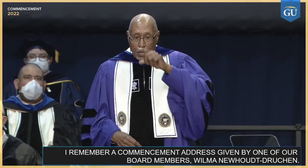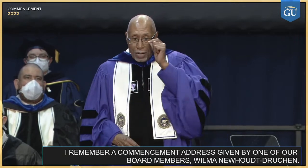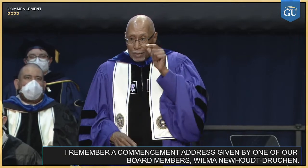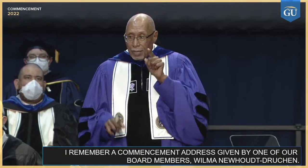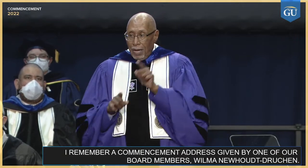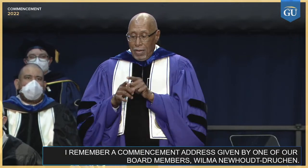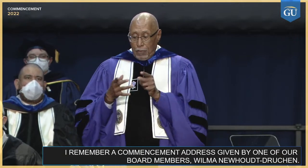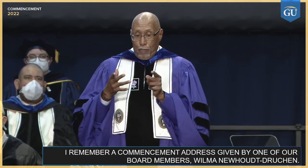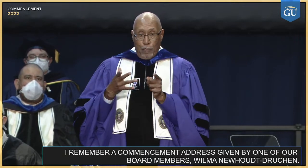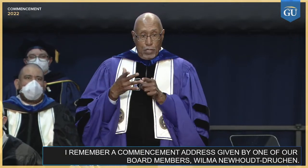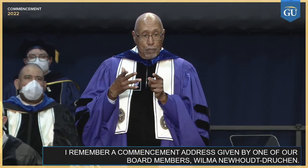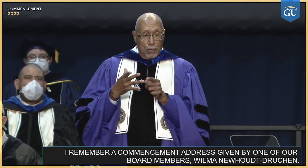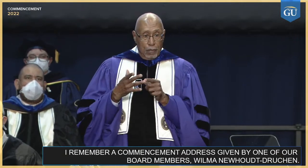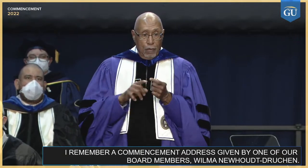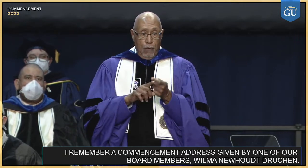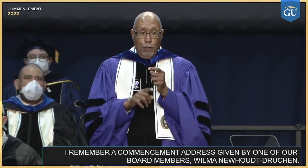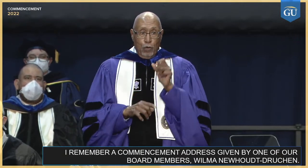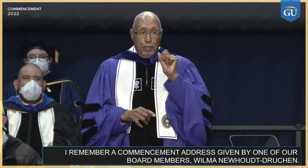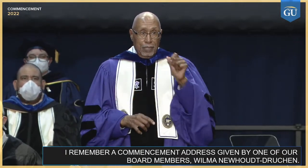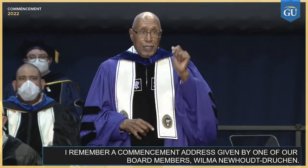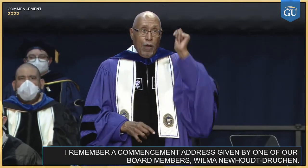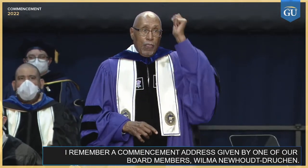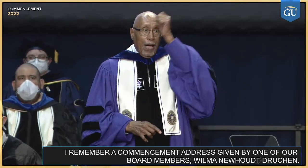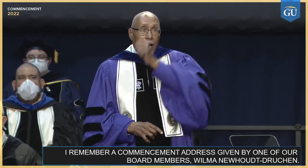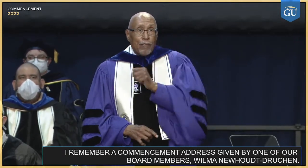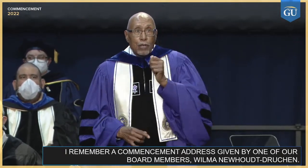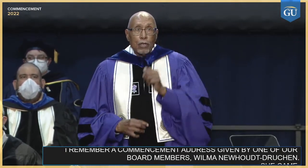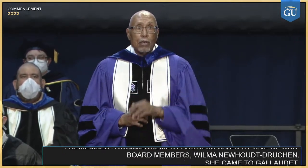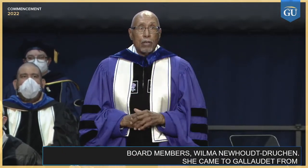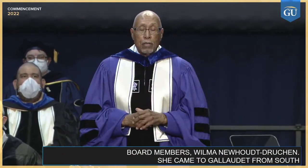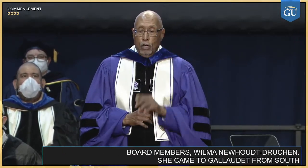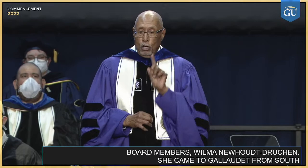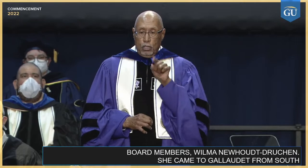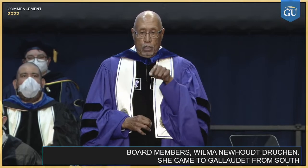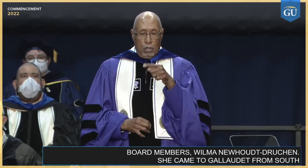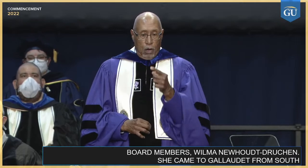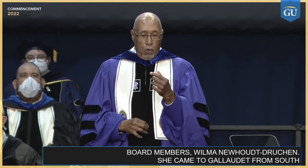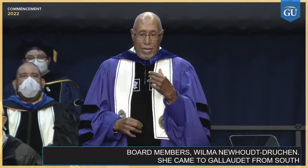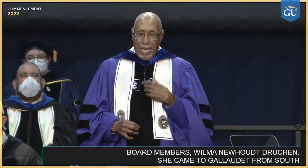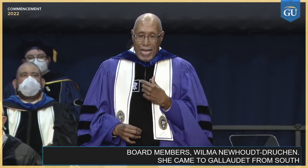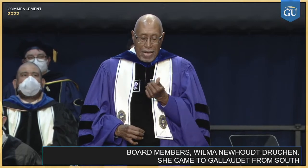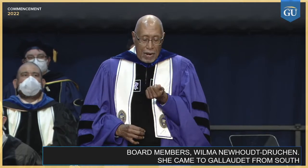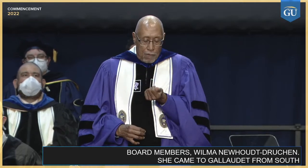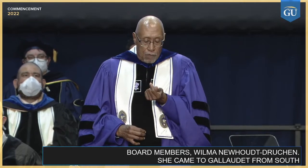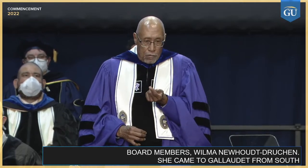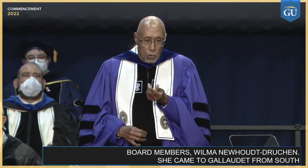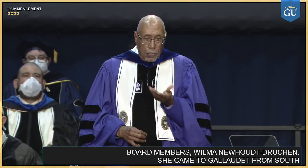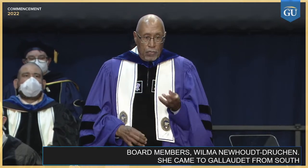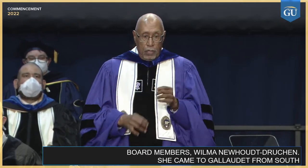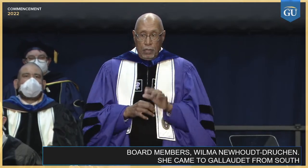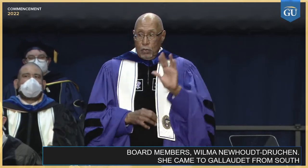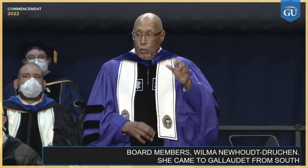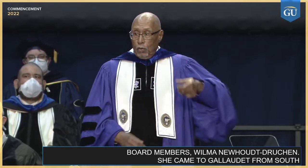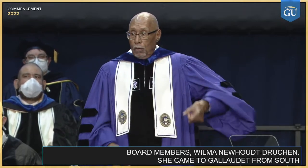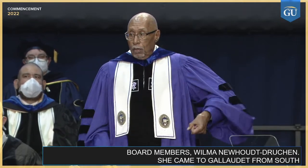When she came to Gallaudet from South Africa as a freshman, she only had a few things in